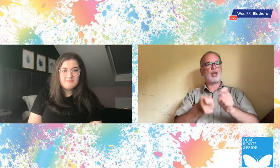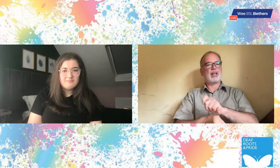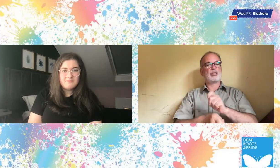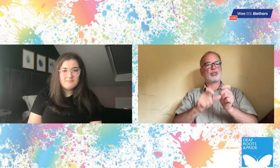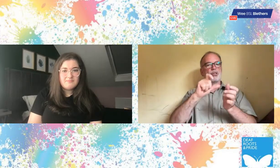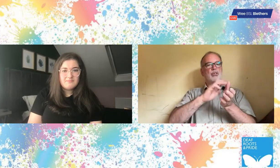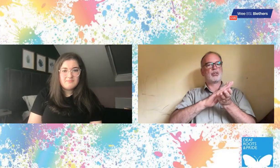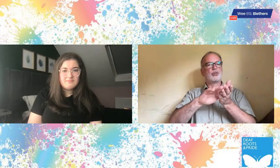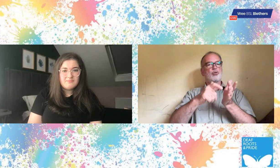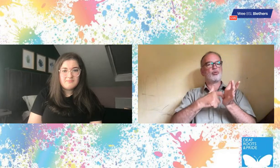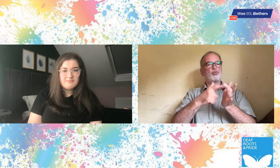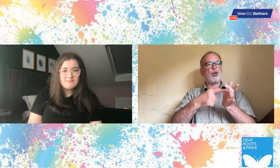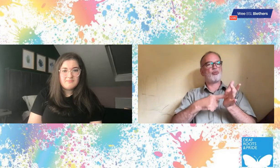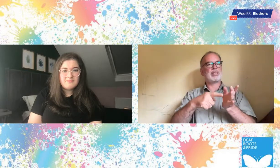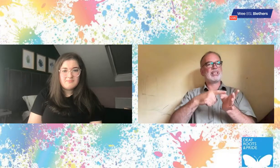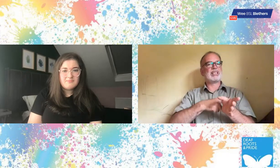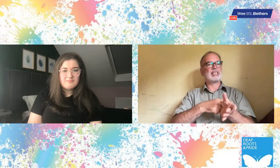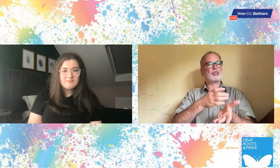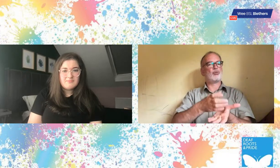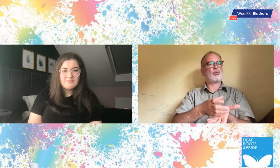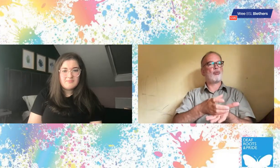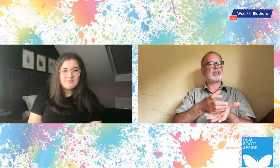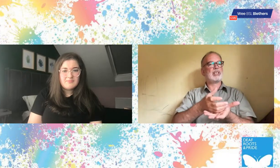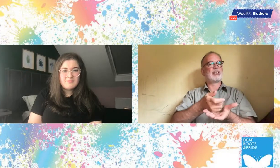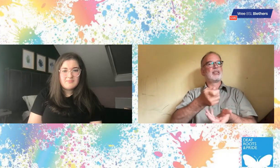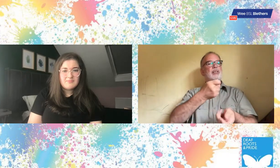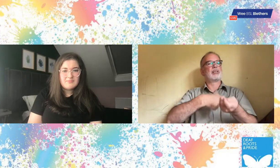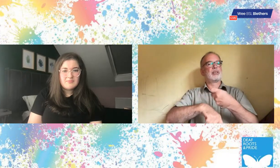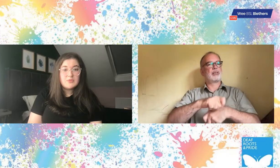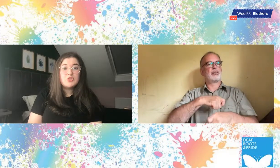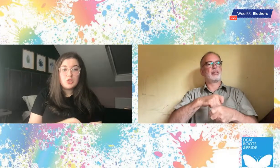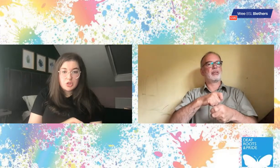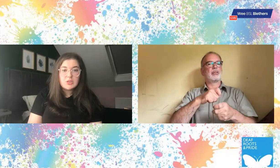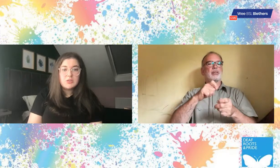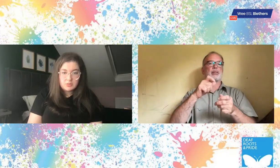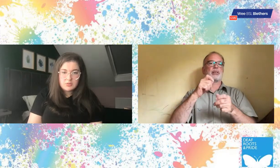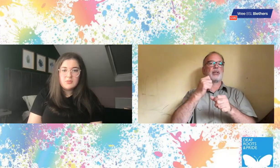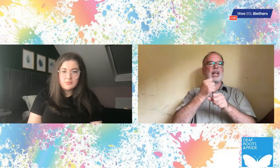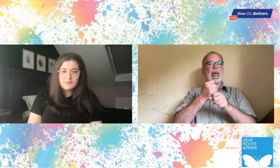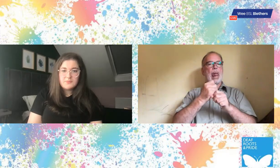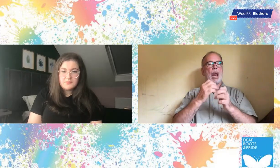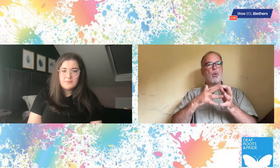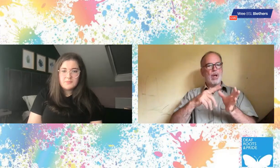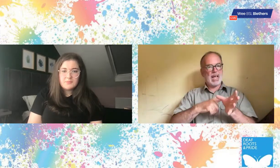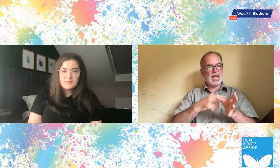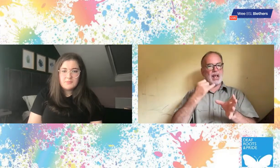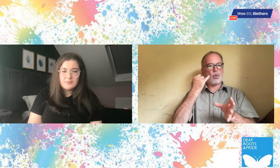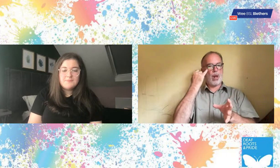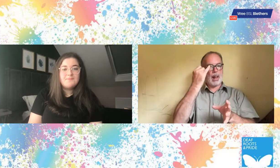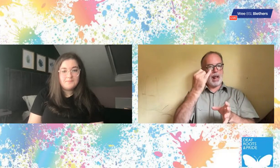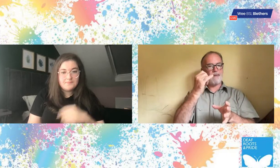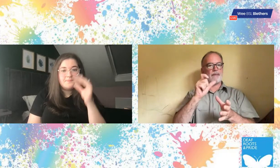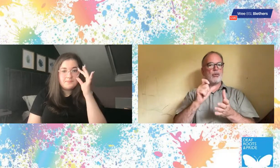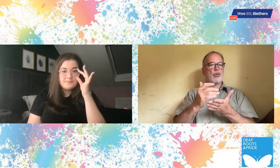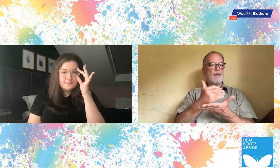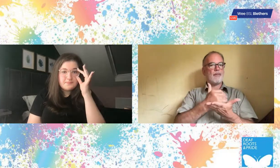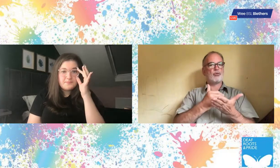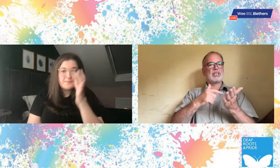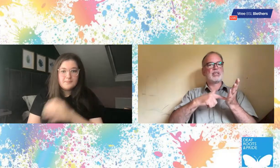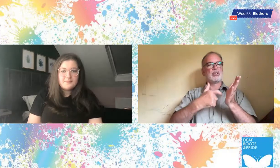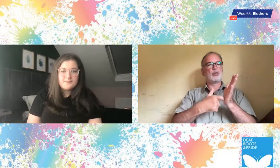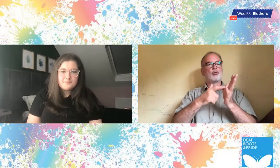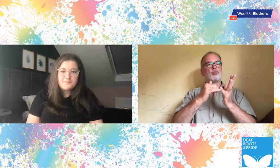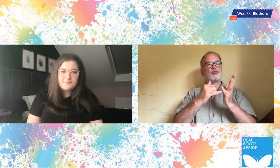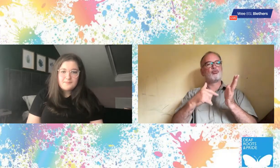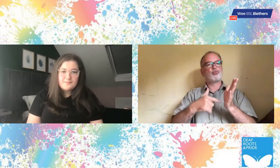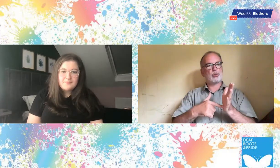Well, coronavirus was a very difficult time, wasn't it? And we had at that time to change to a charity status.